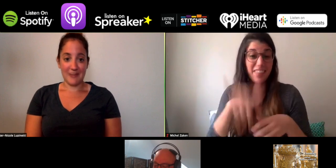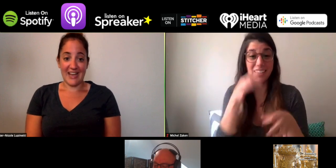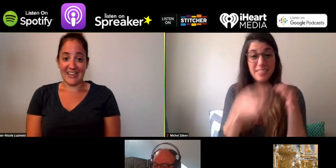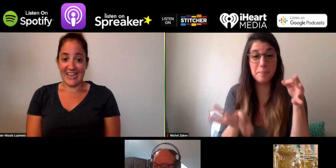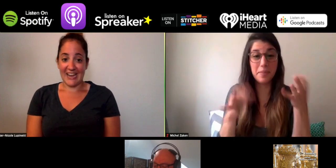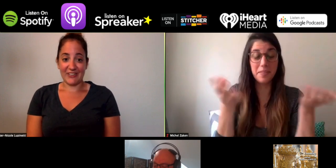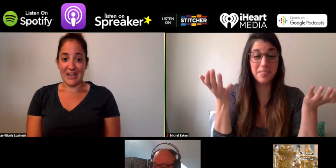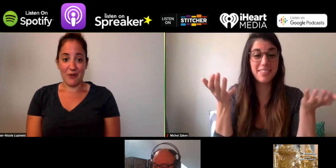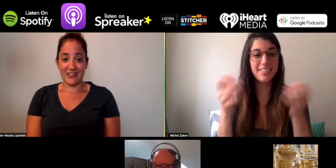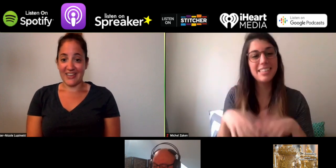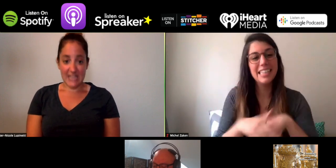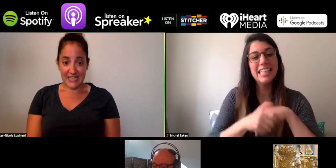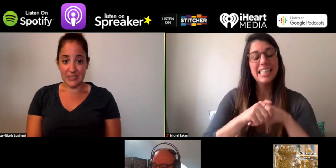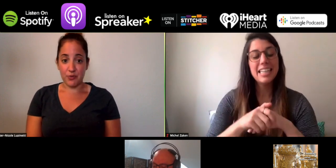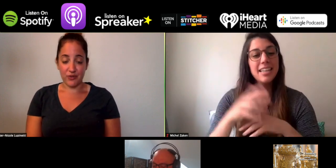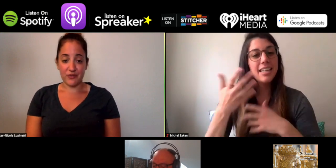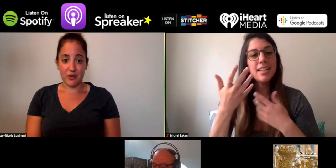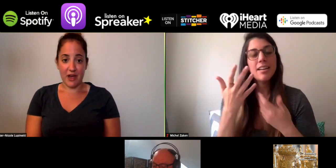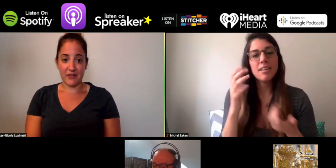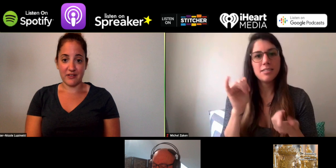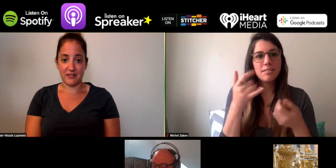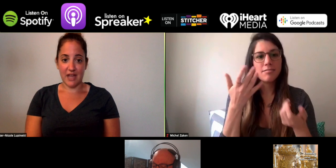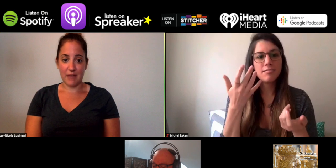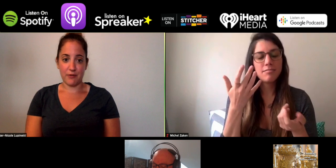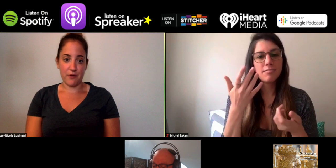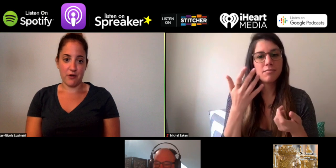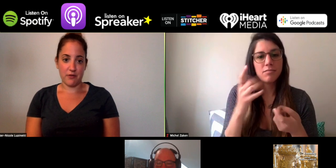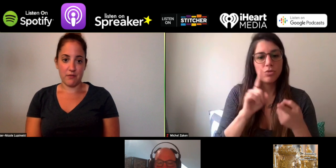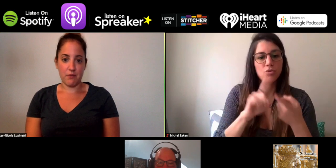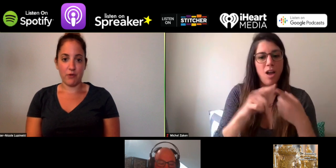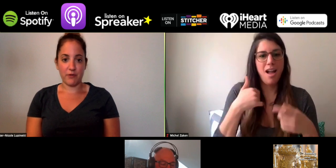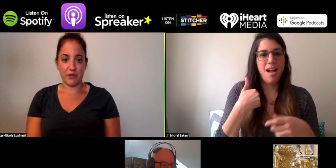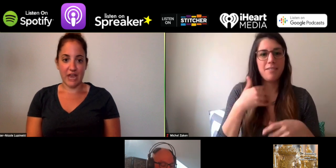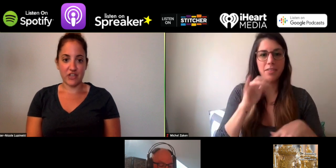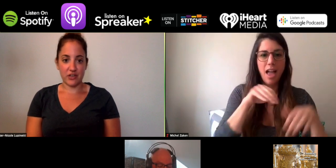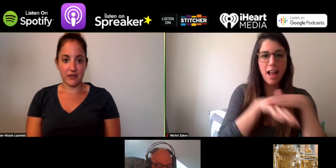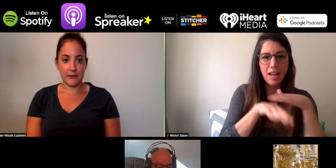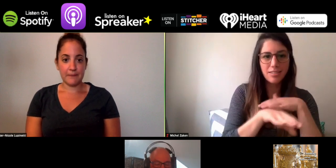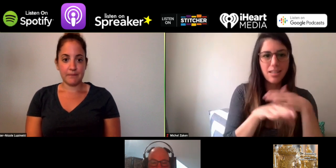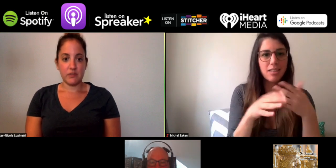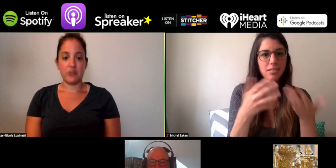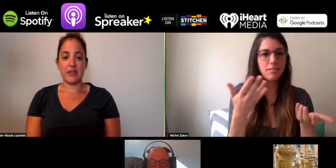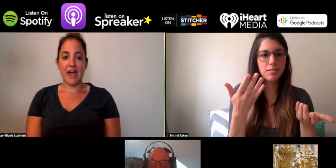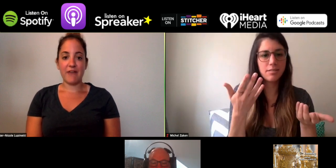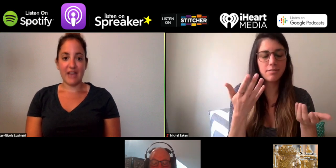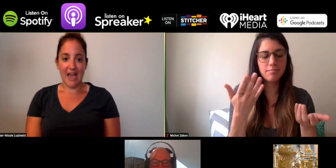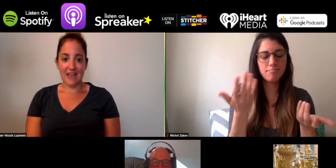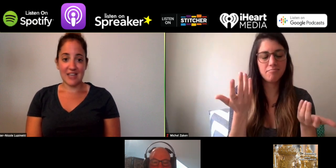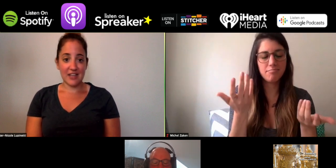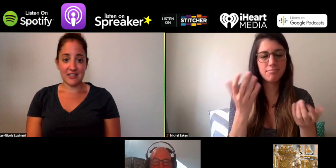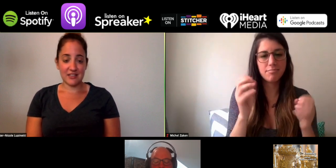I mean, I can't really add more to that. It's that simple, you know, having that preferred mode of communication. You know, to have